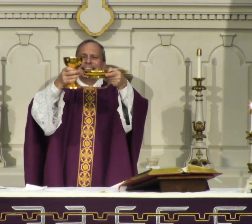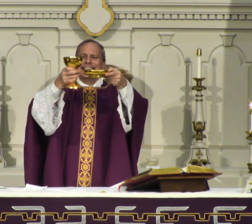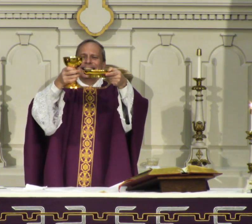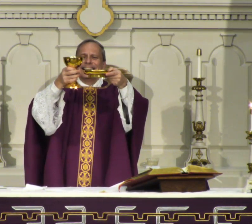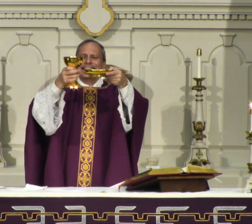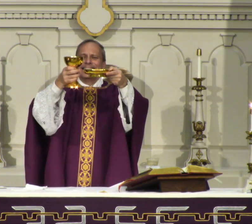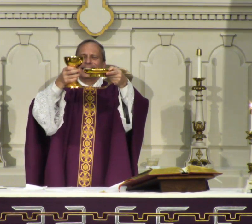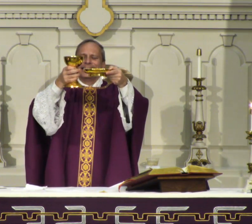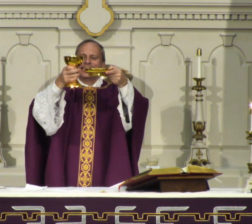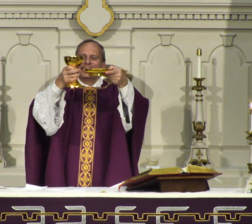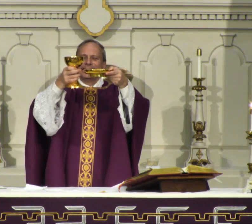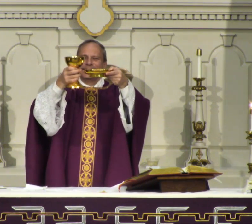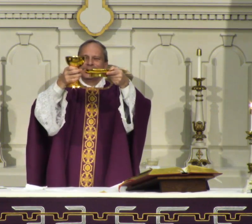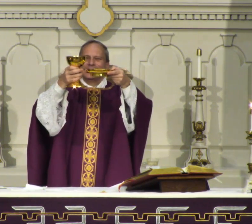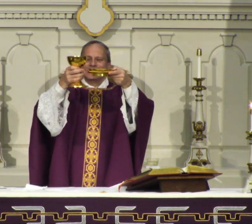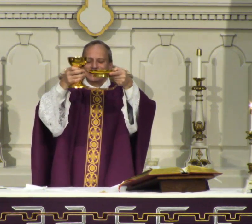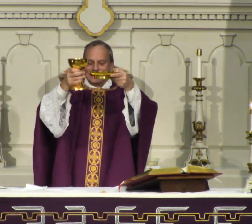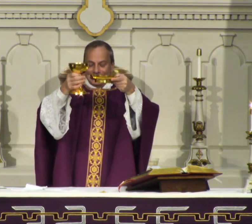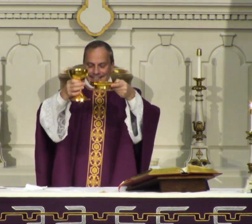Amen.